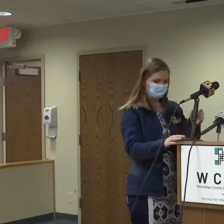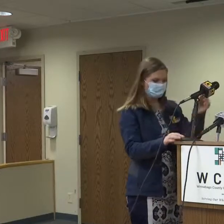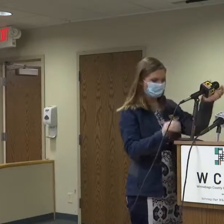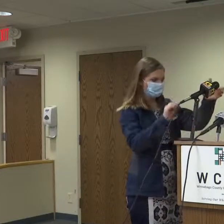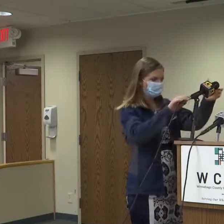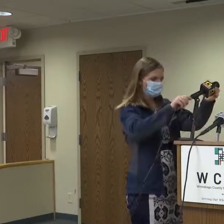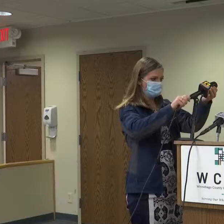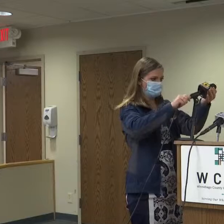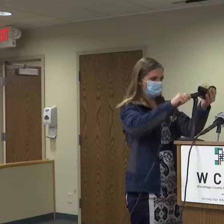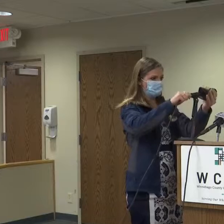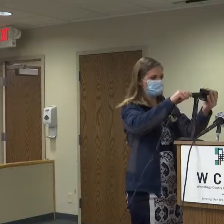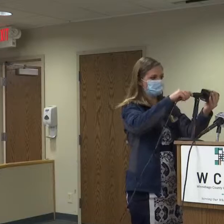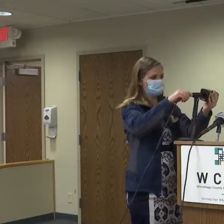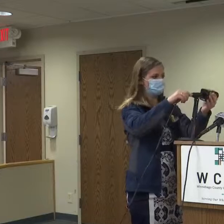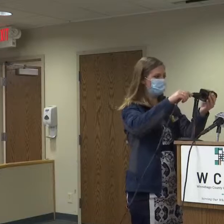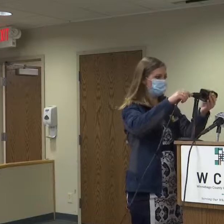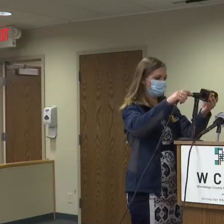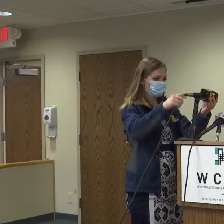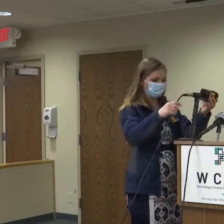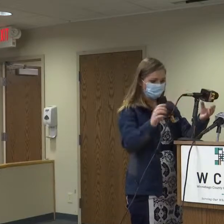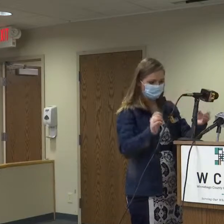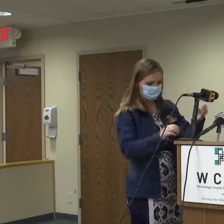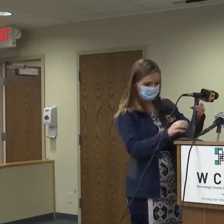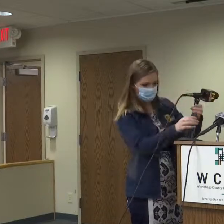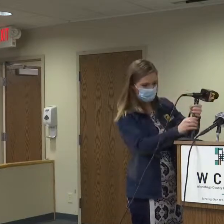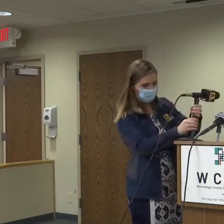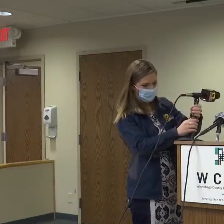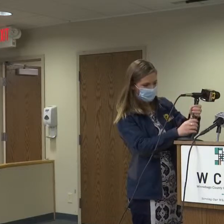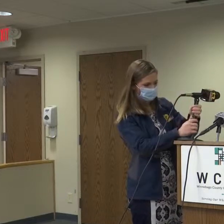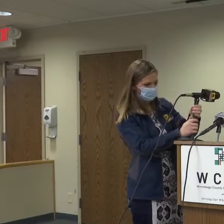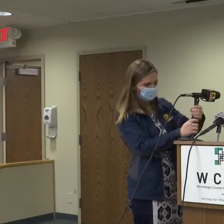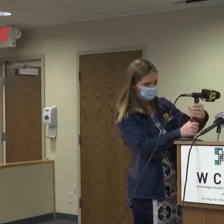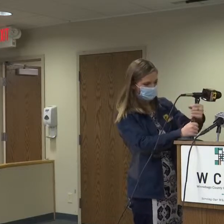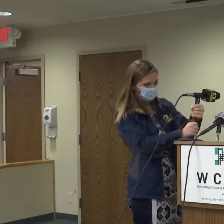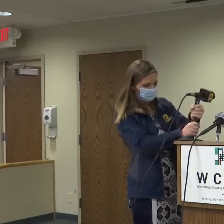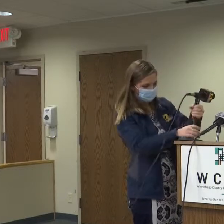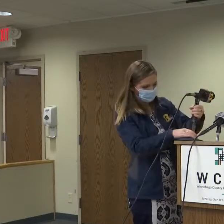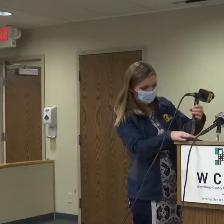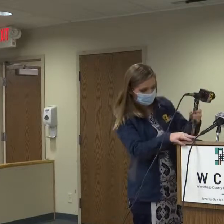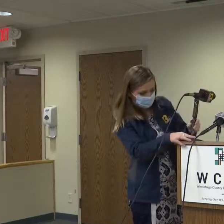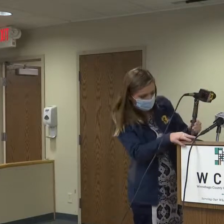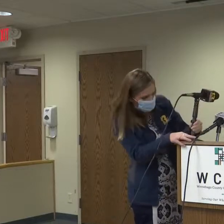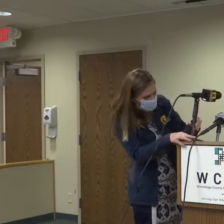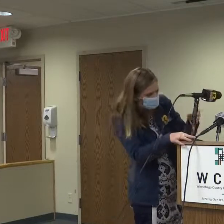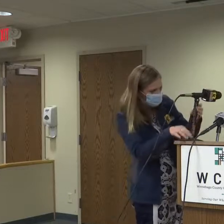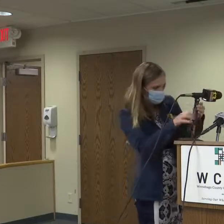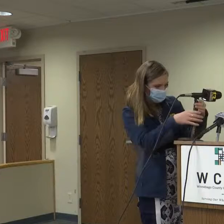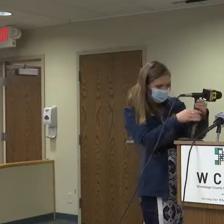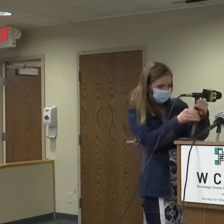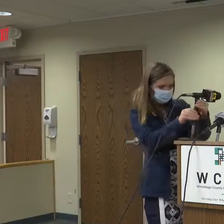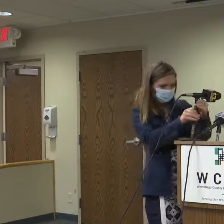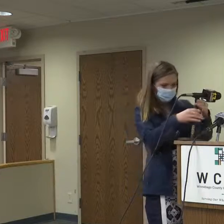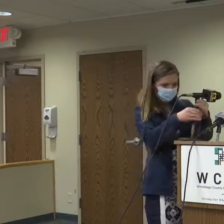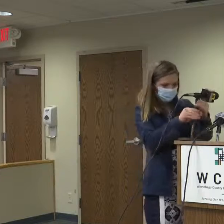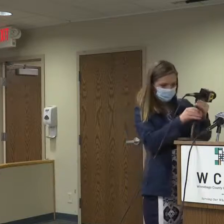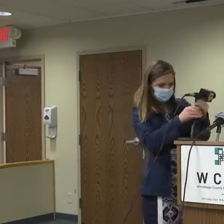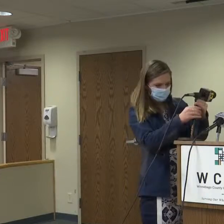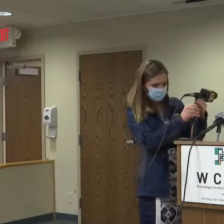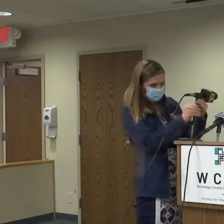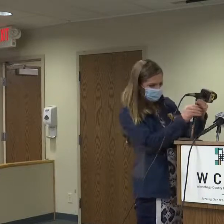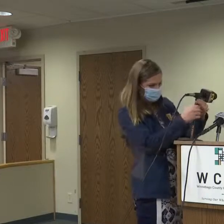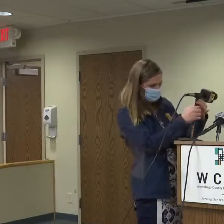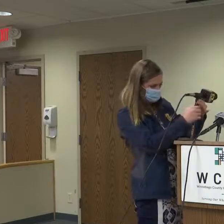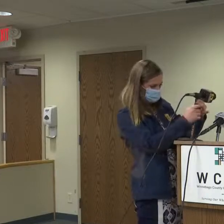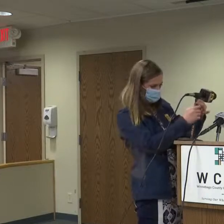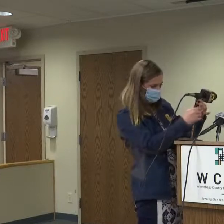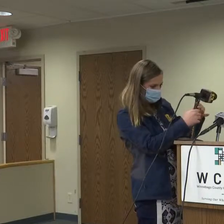And it gives you a measurement. And then in the newsroom, they'll like throw it over to Facebook. Yeah, that's like